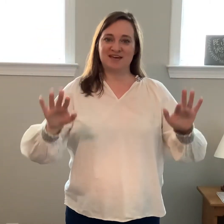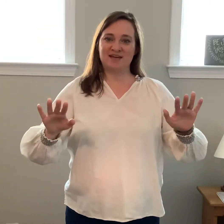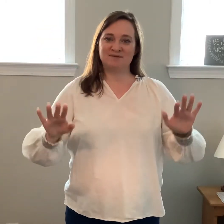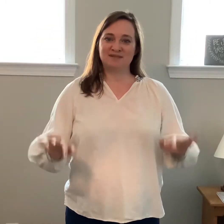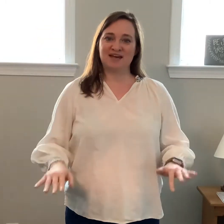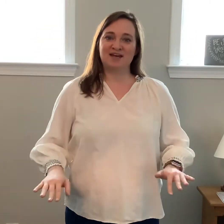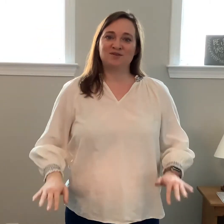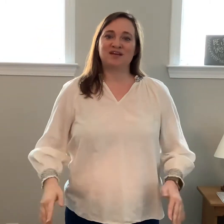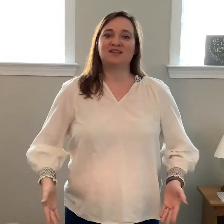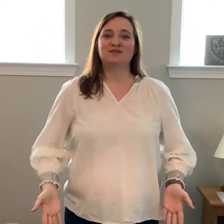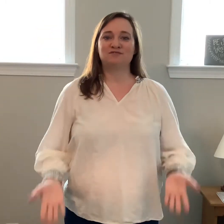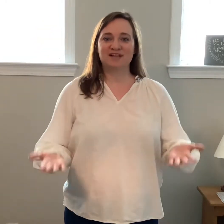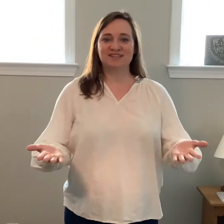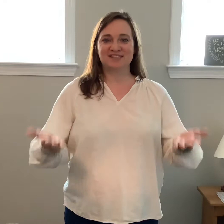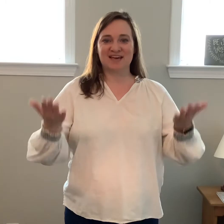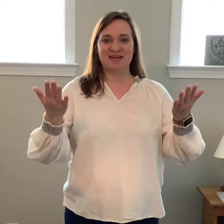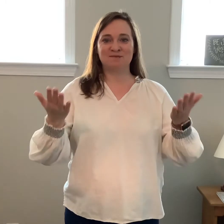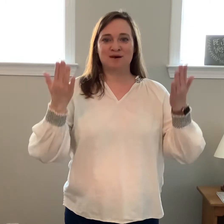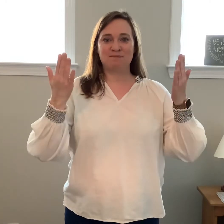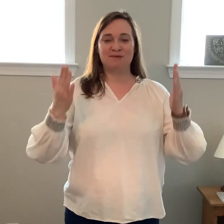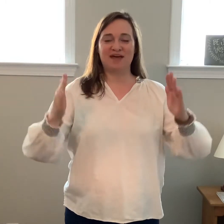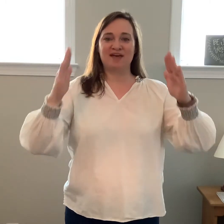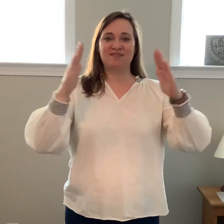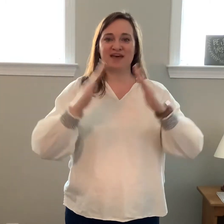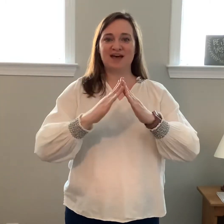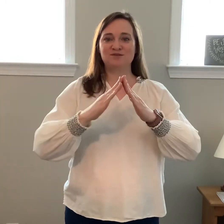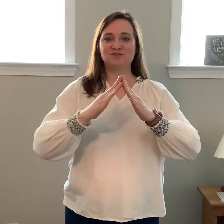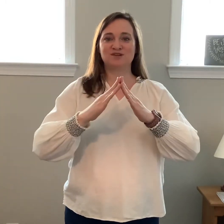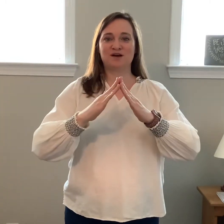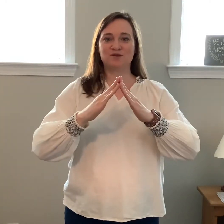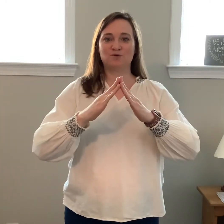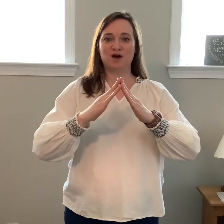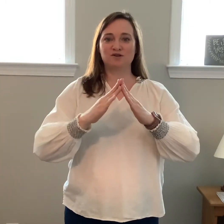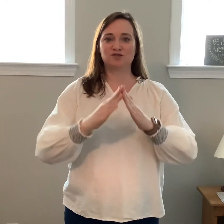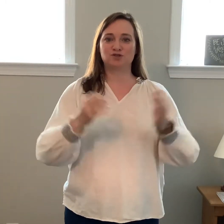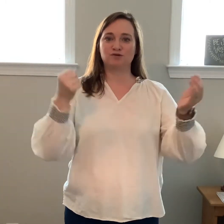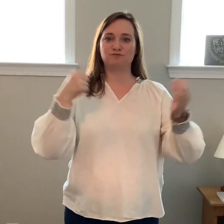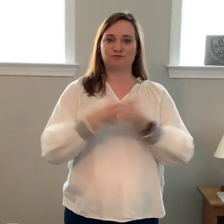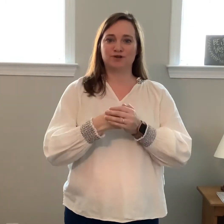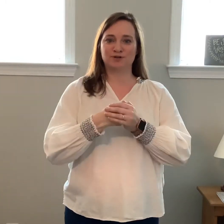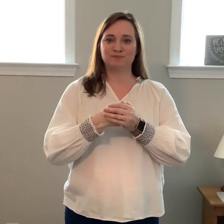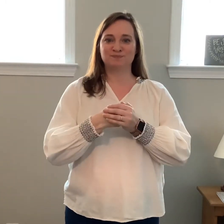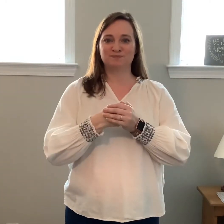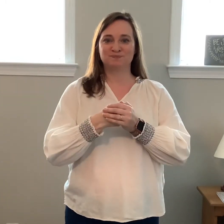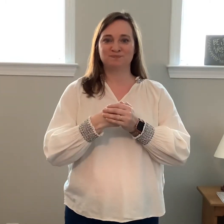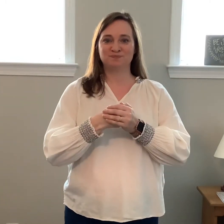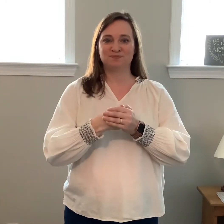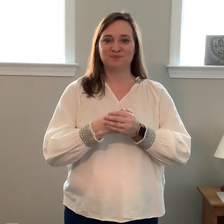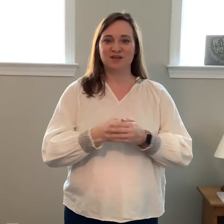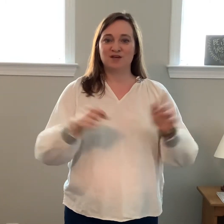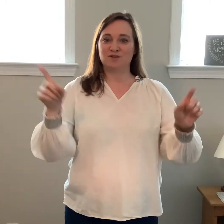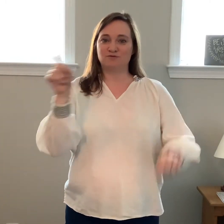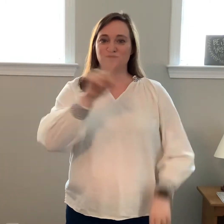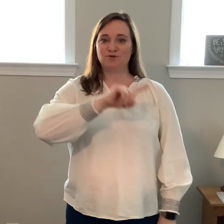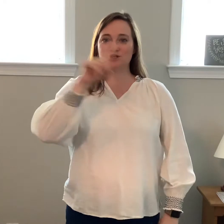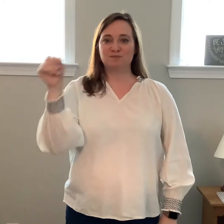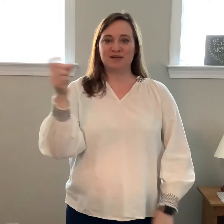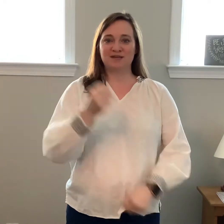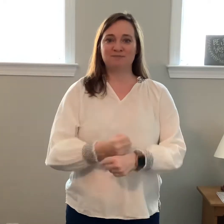came down and the floods came up, and the house on the rock stood firm. The foolish man